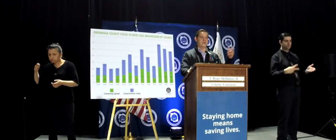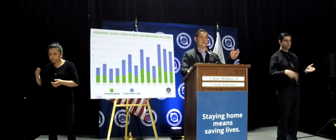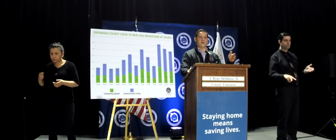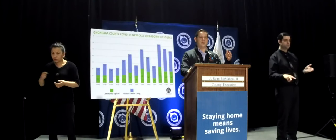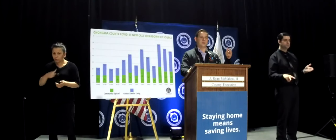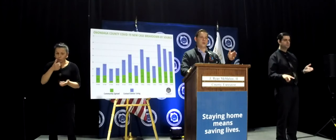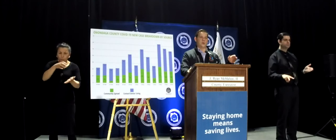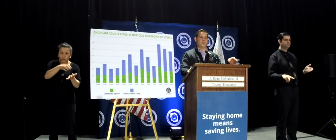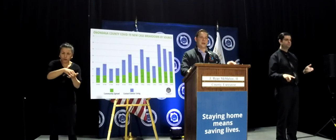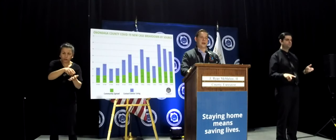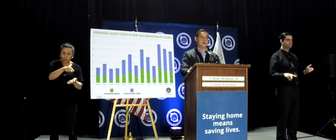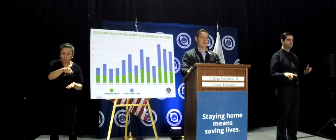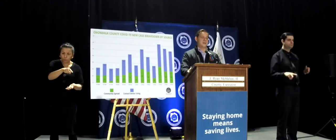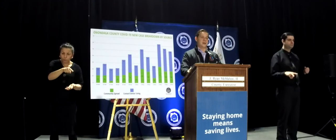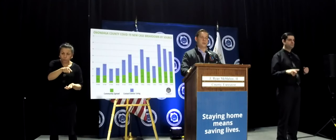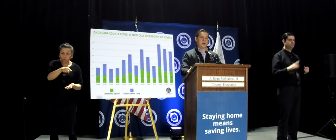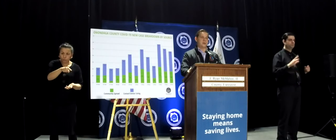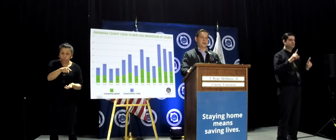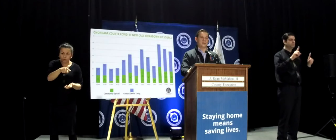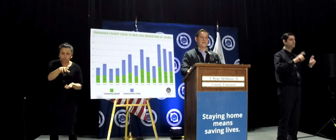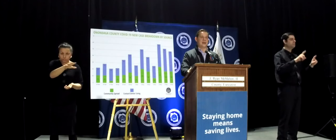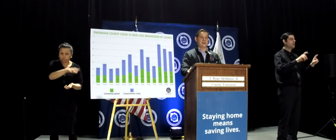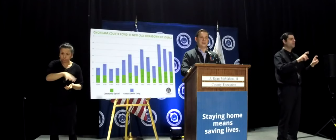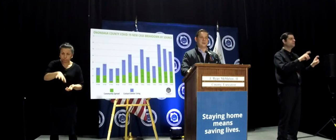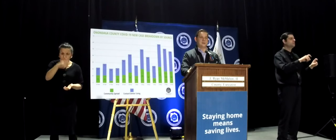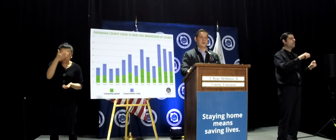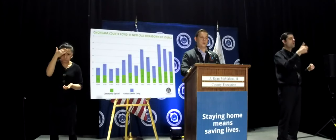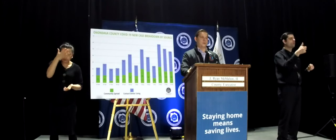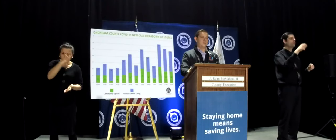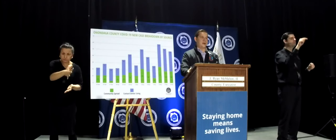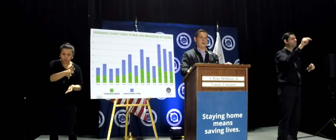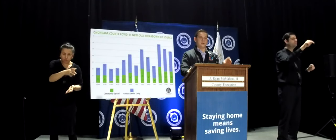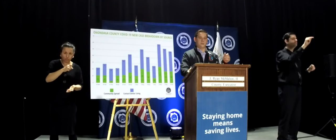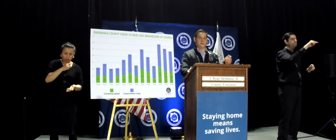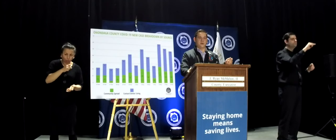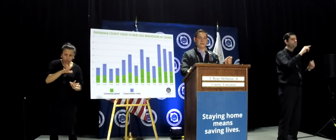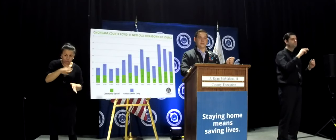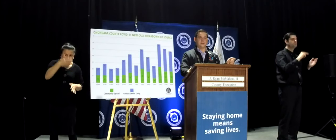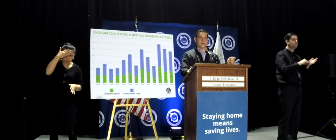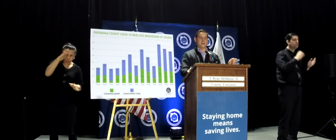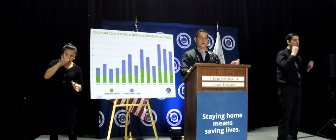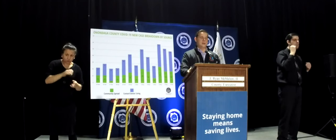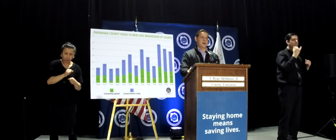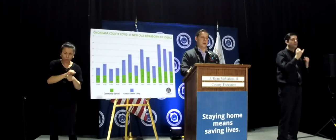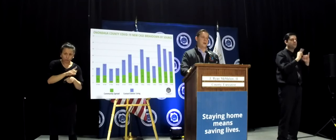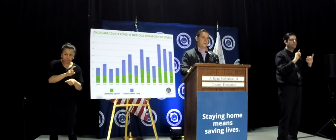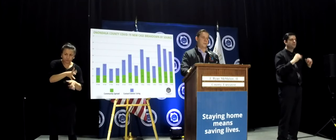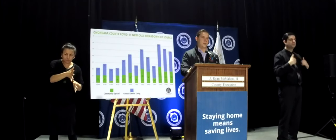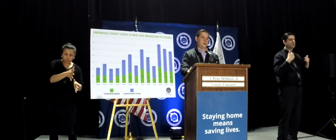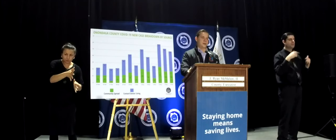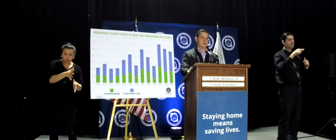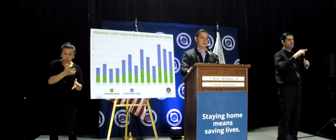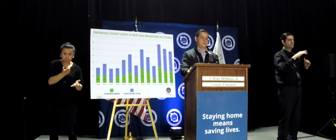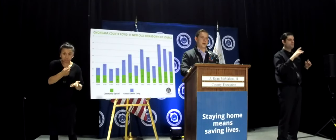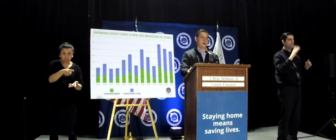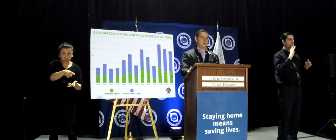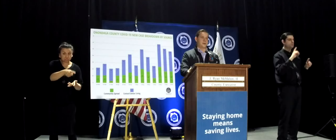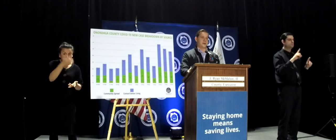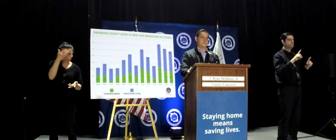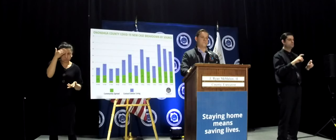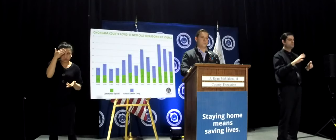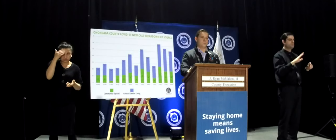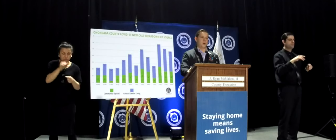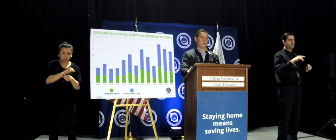that we haven't found COVID yet, that we probably aren't going to find it. Or if we find it, it'll be very limited and